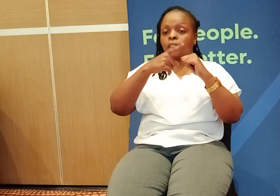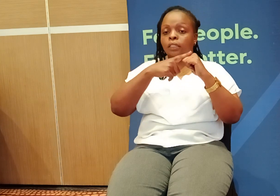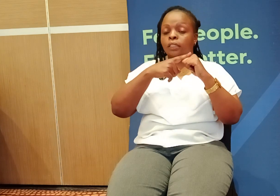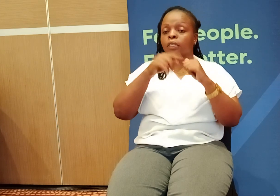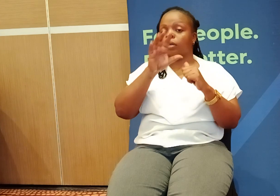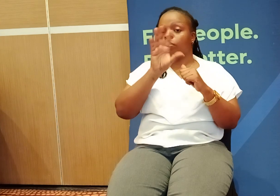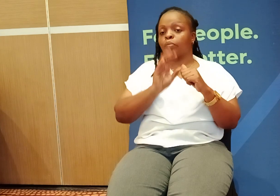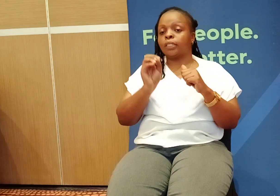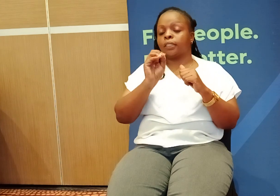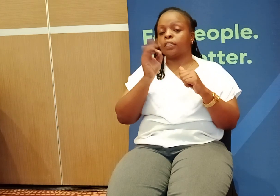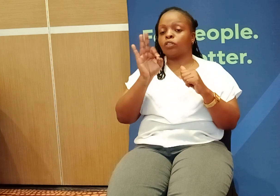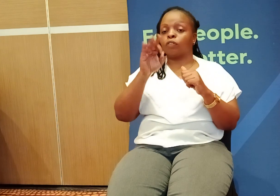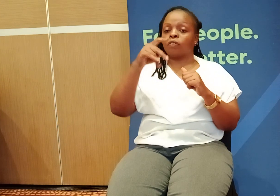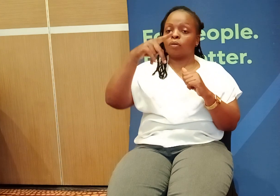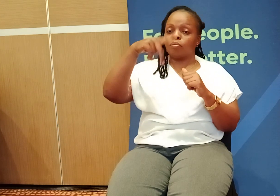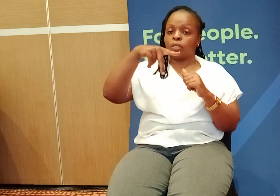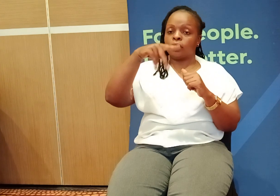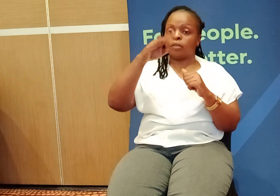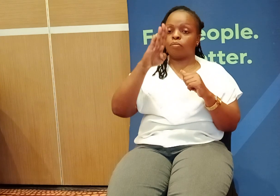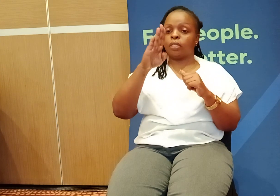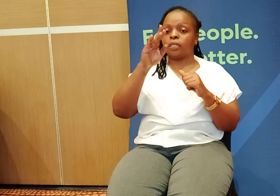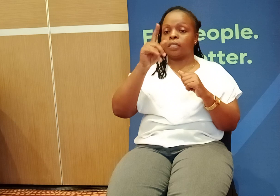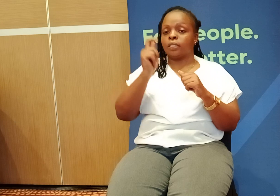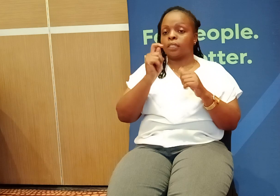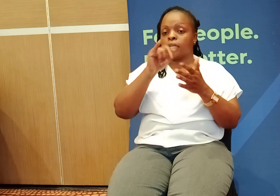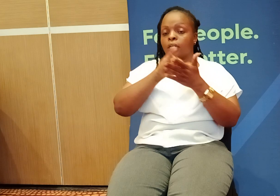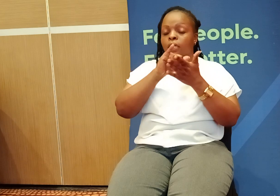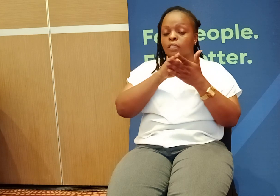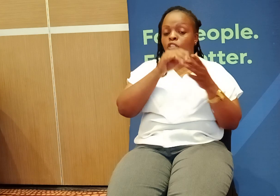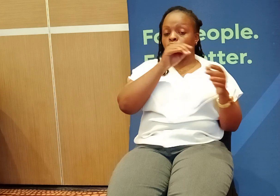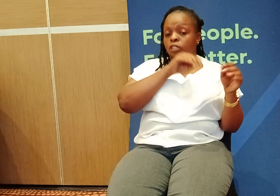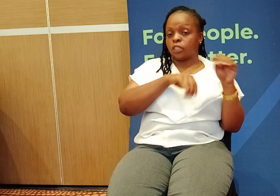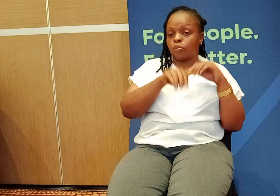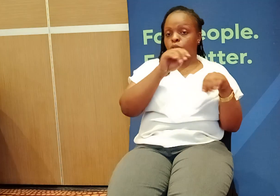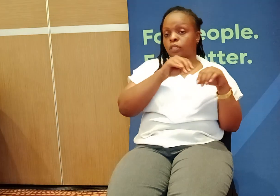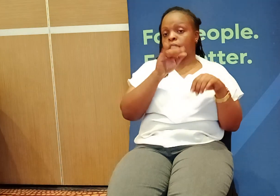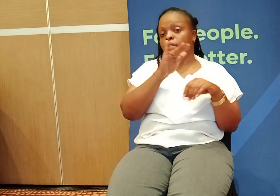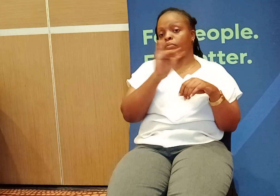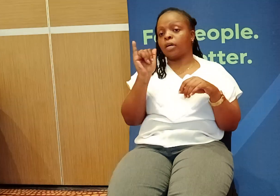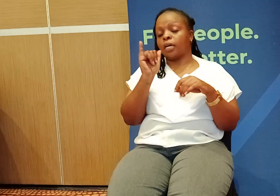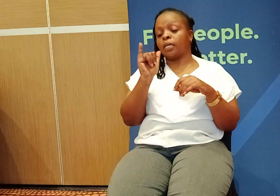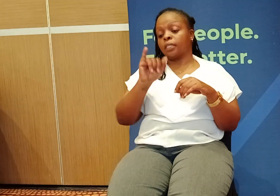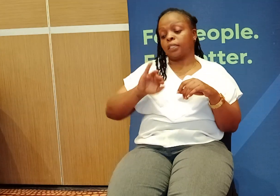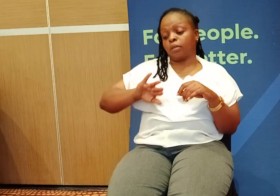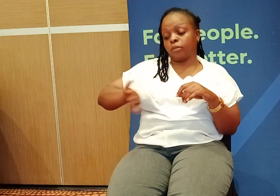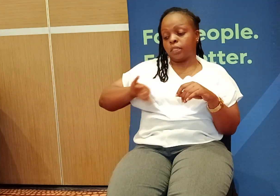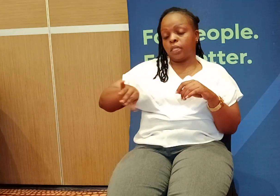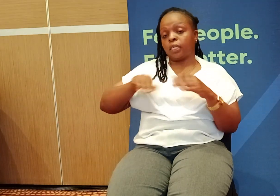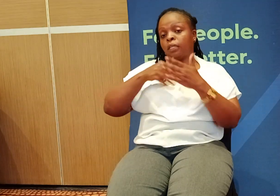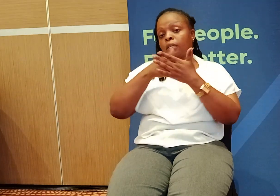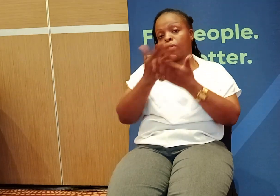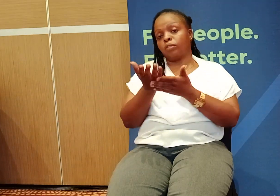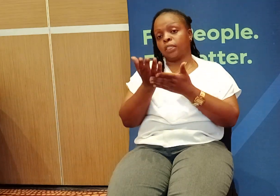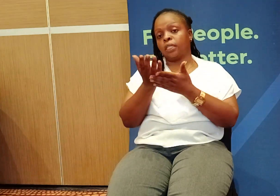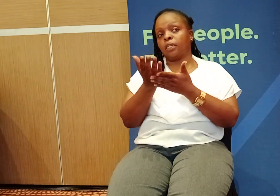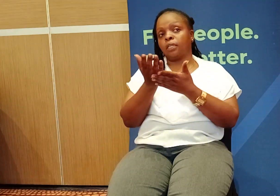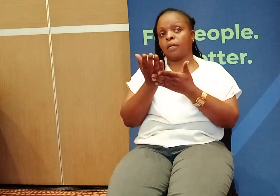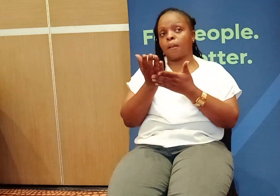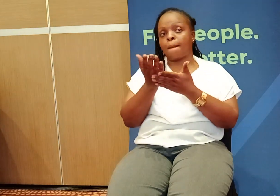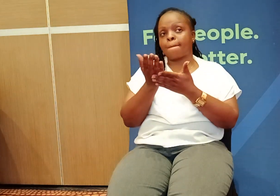of PBT is now contributed by subsidiaries outside of Kenya.